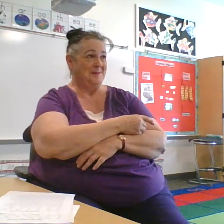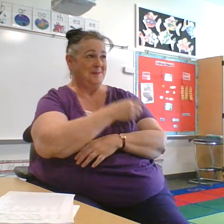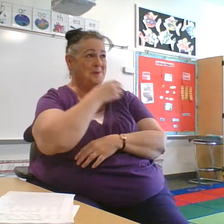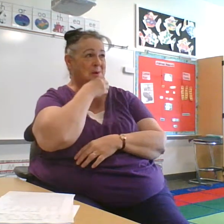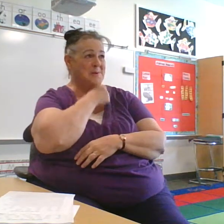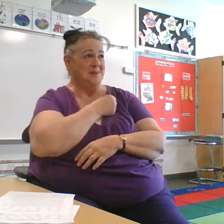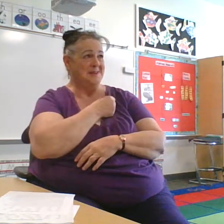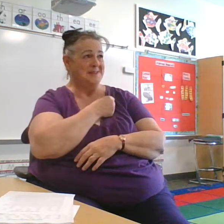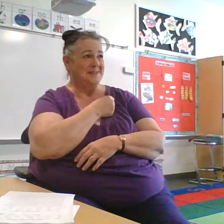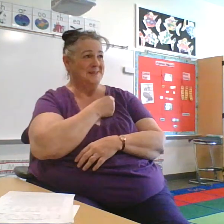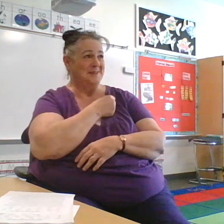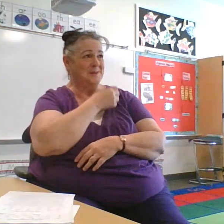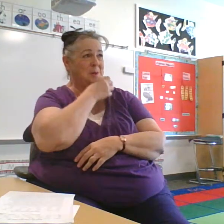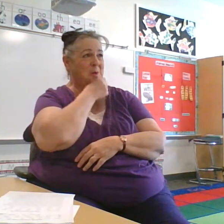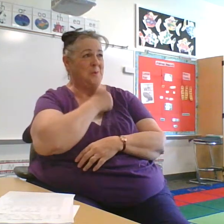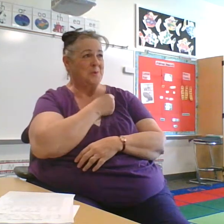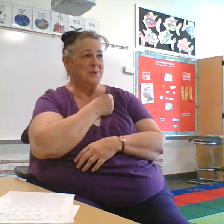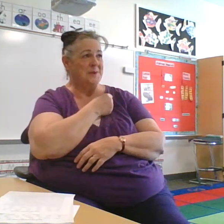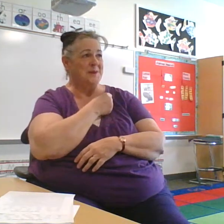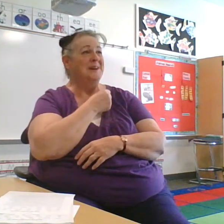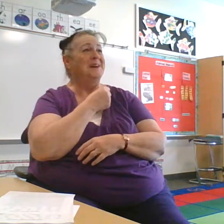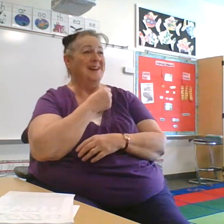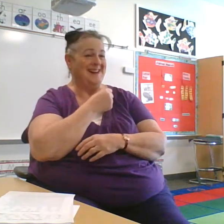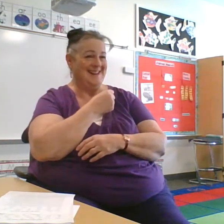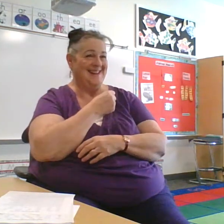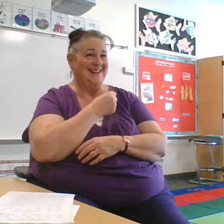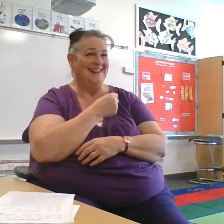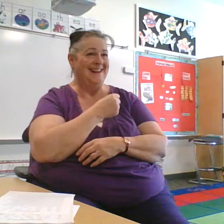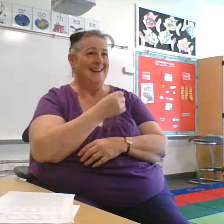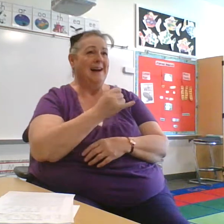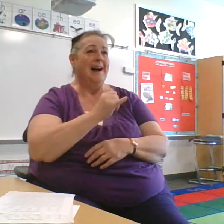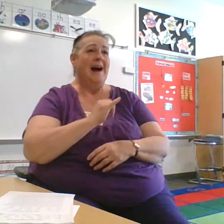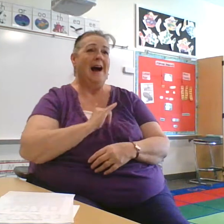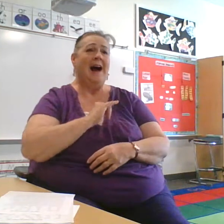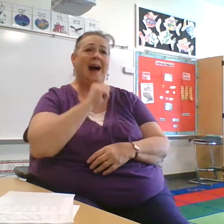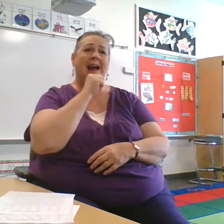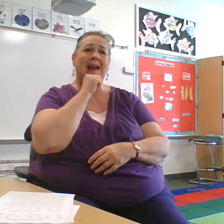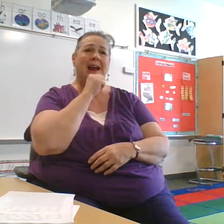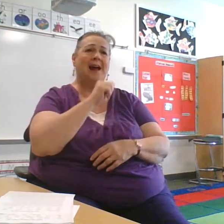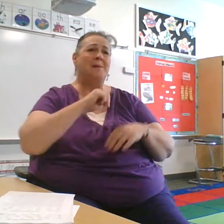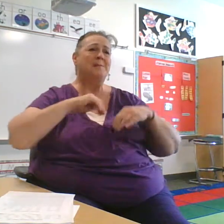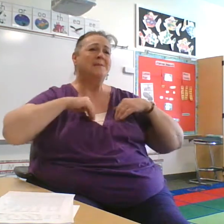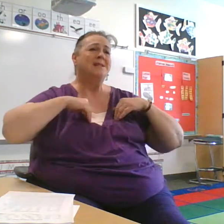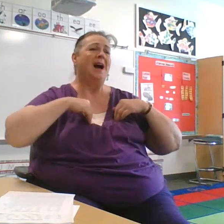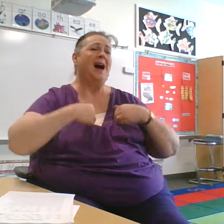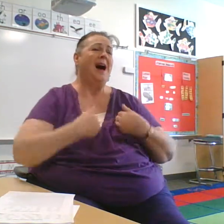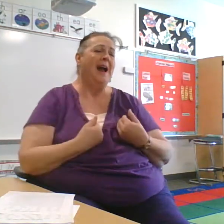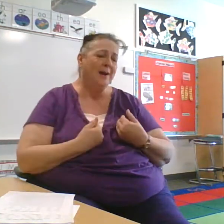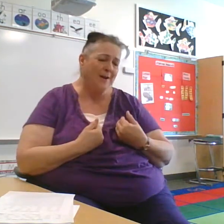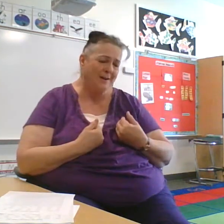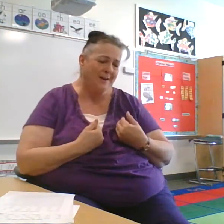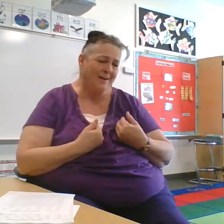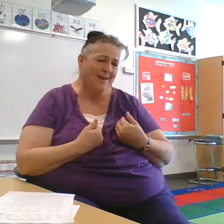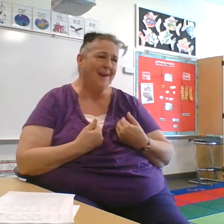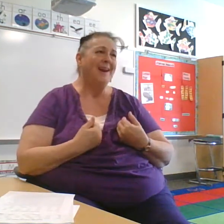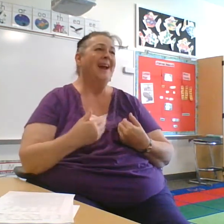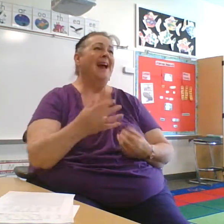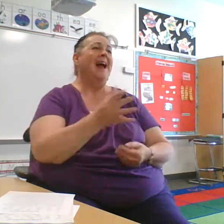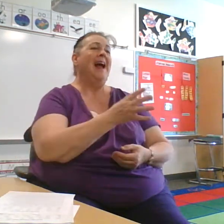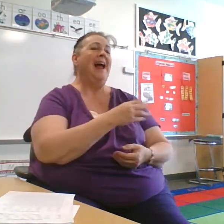You know this. Old. Yeah. Uh-huh. No. I am tired I'm tired.